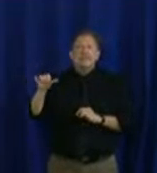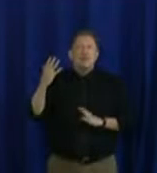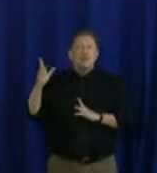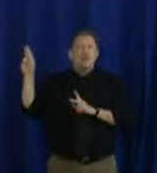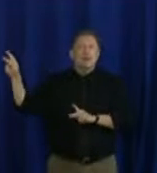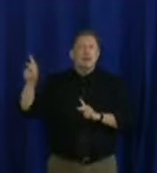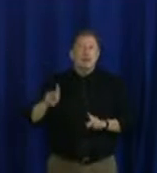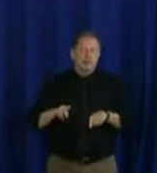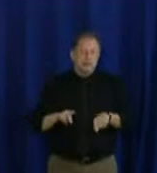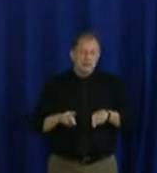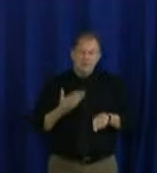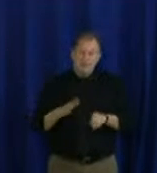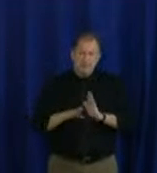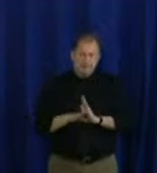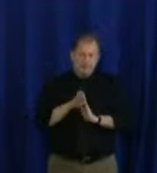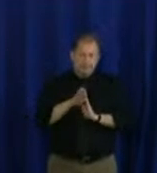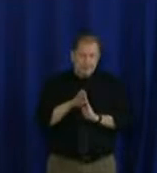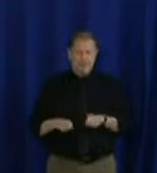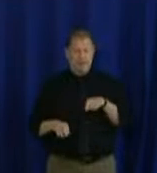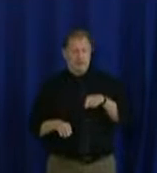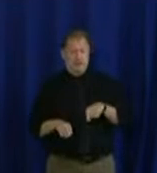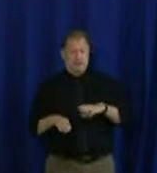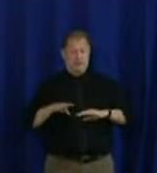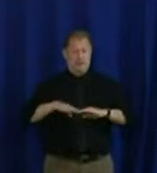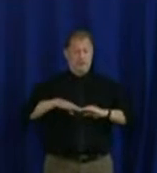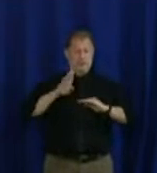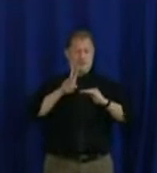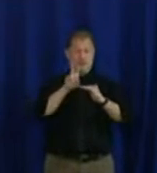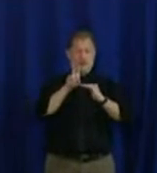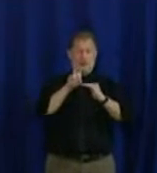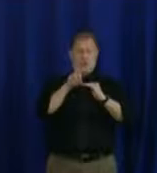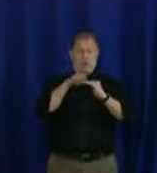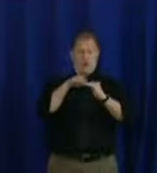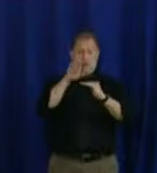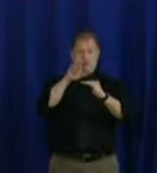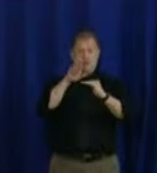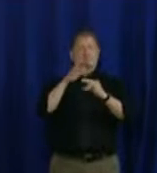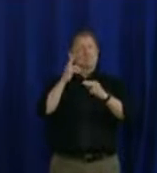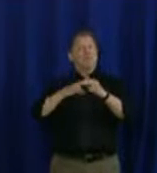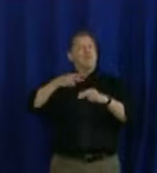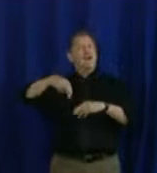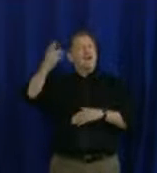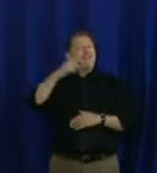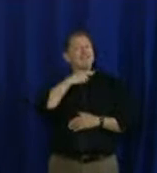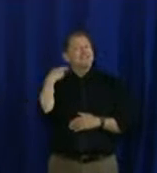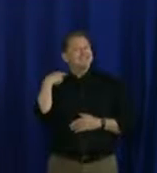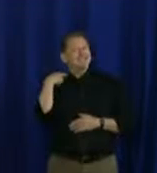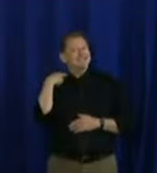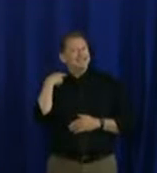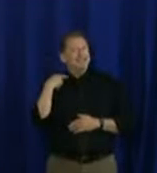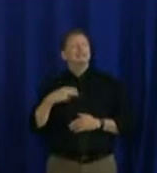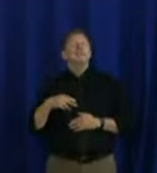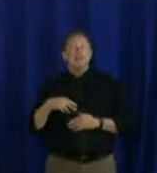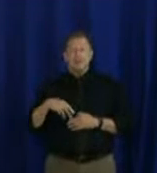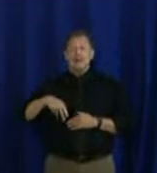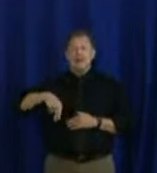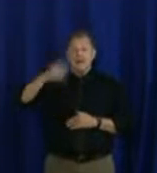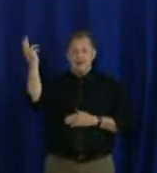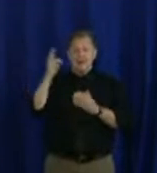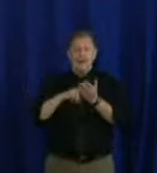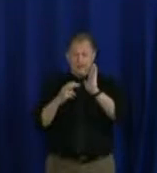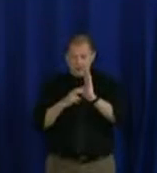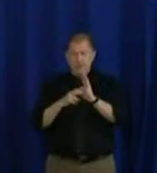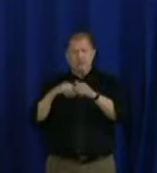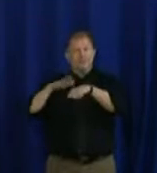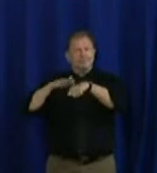here. When we get back above 200, we're back in a high incidence state. And for me, that means we are